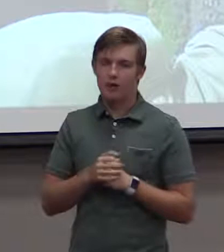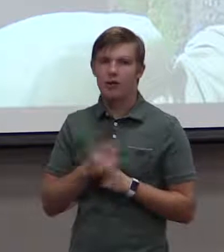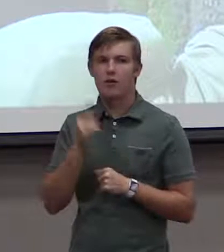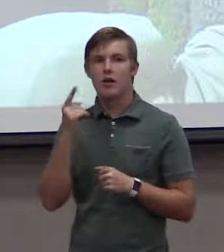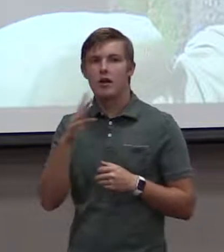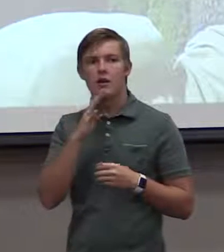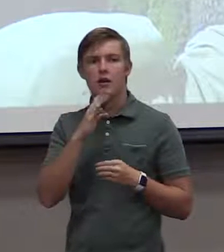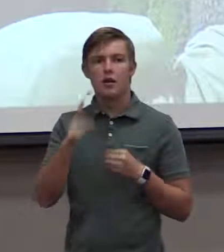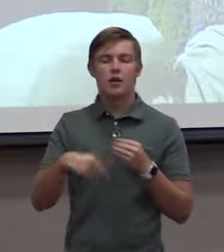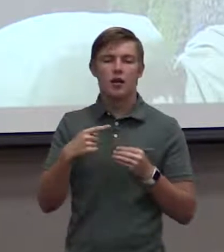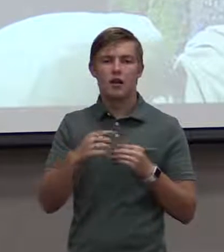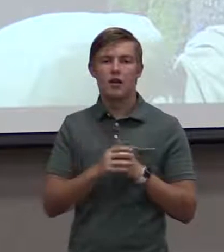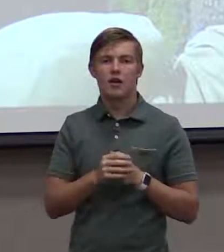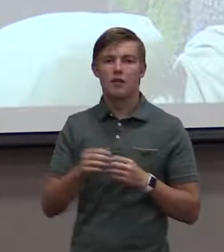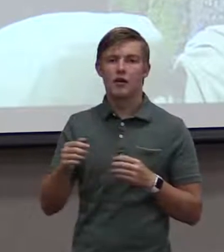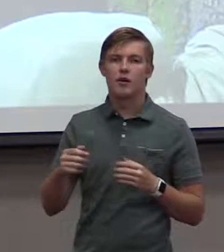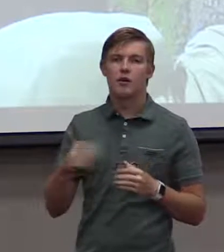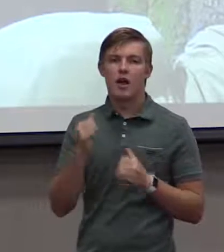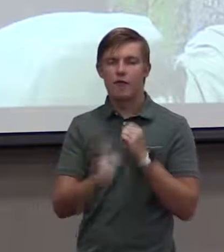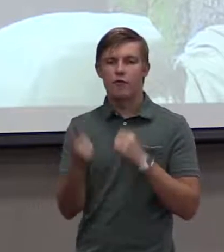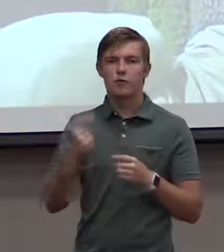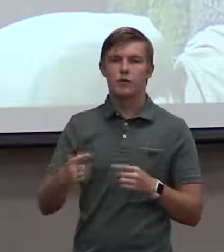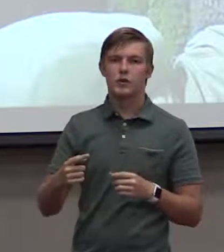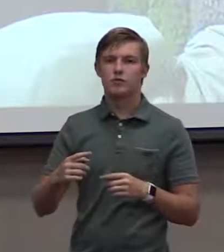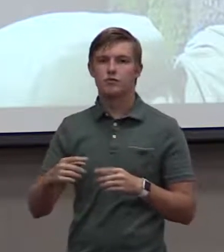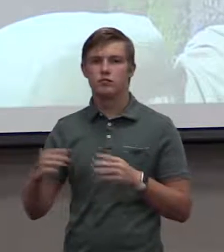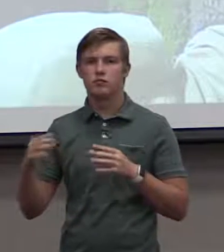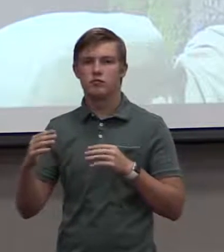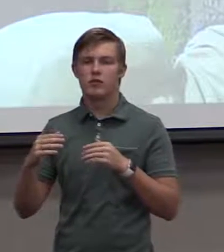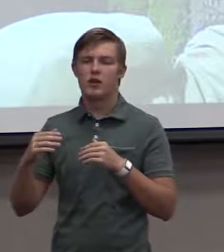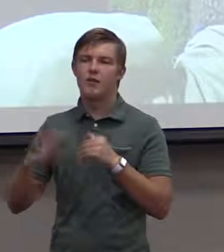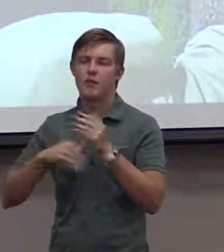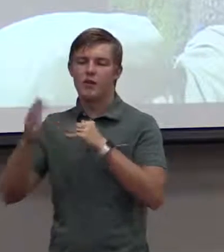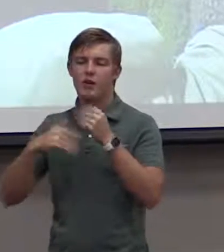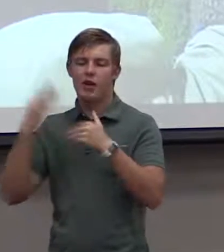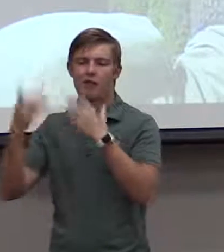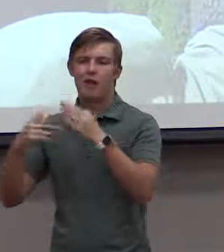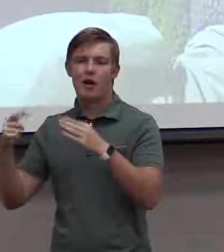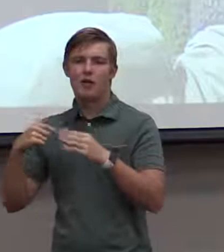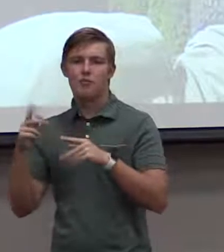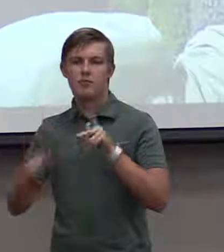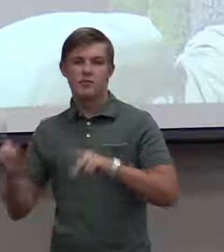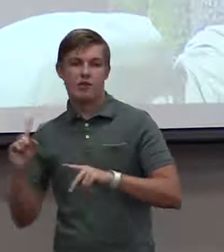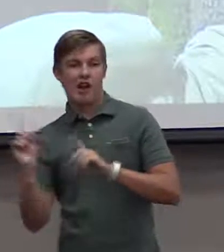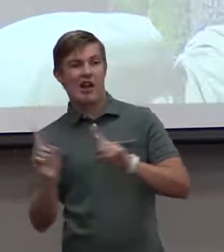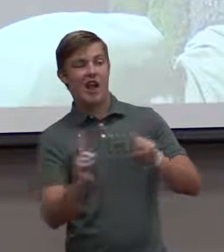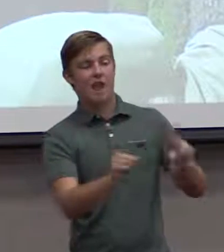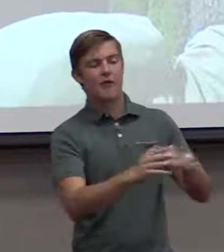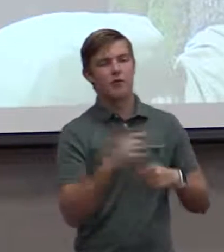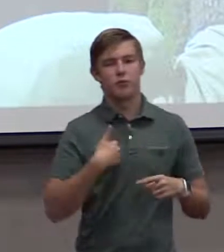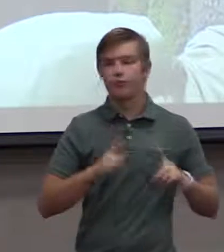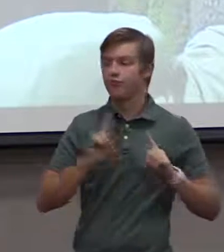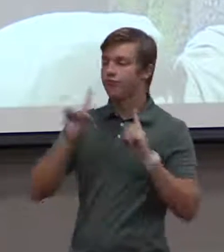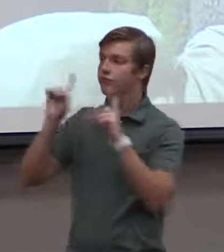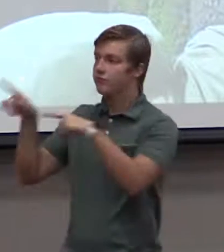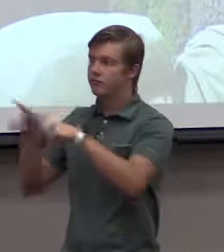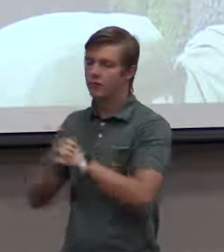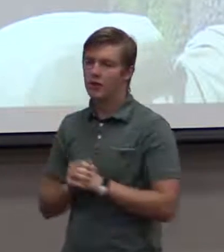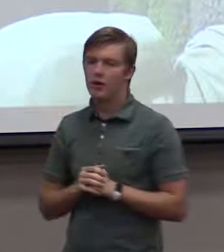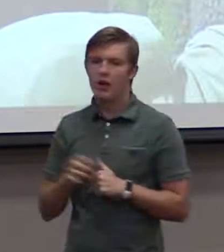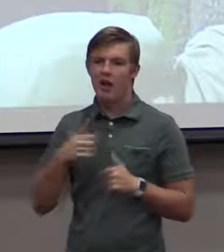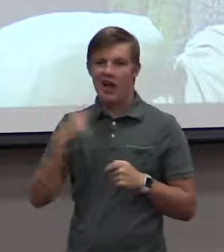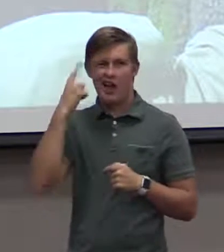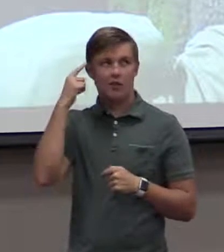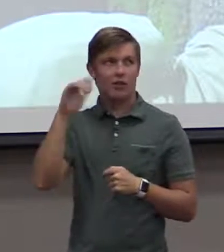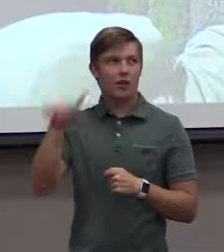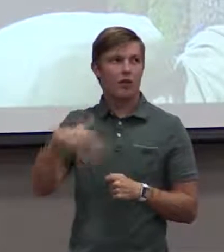everyone's running out of the building and we're running in. And that attitude of, here am I, send me, let's go. I think of Jude